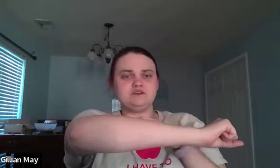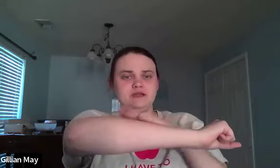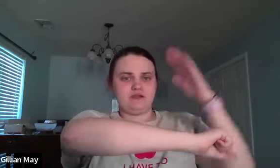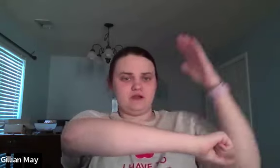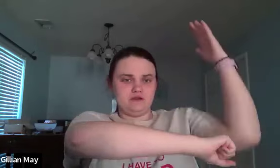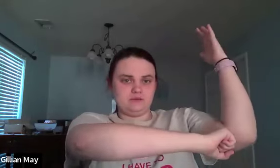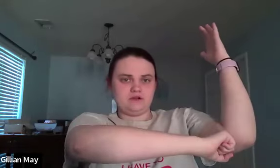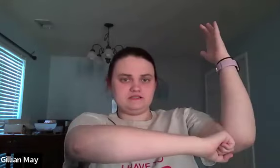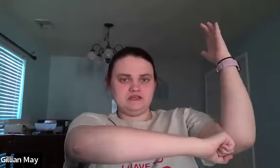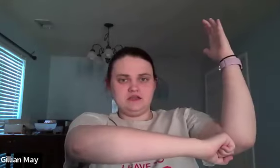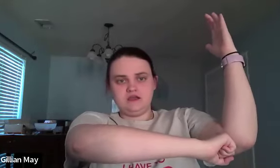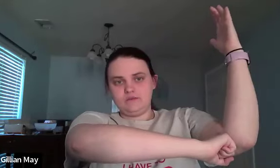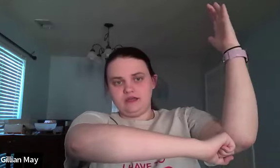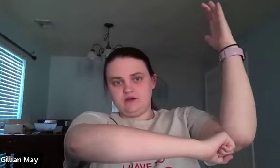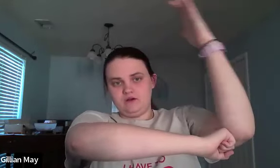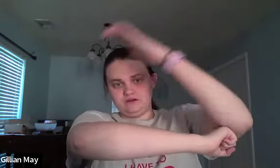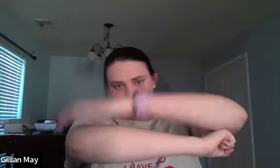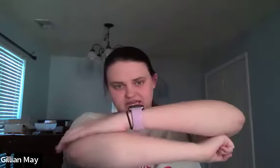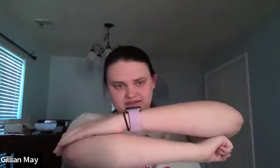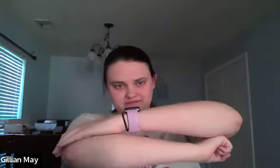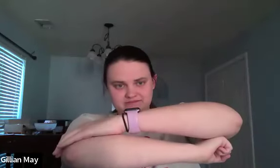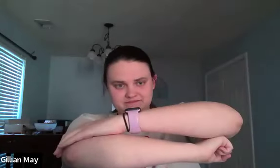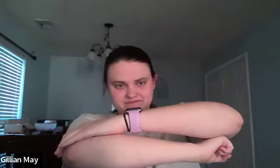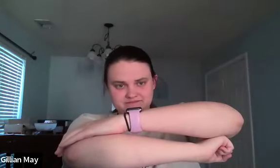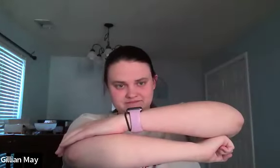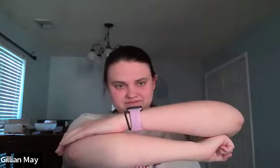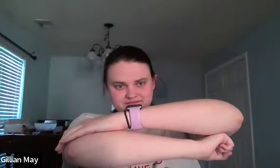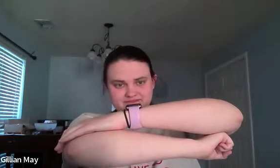we had the arm across and went all day.